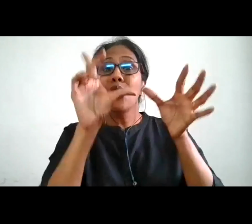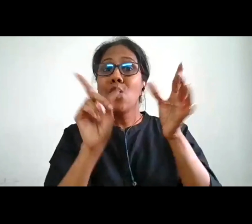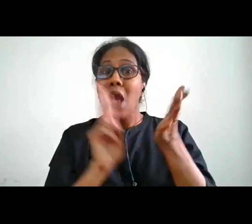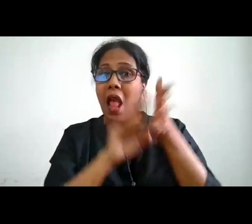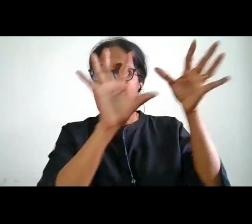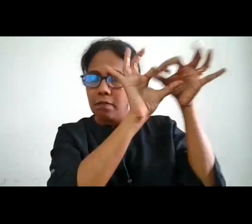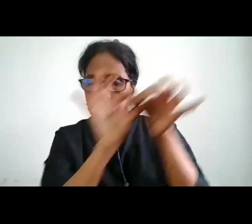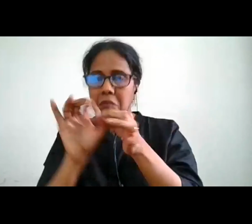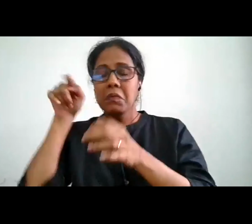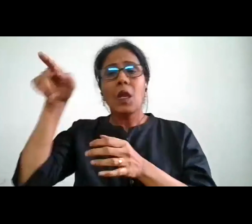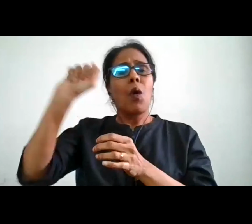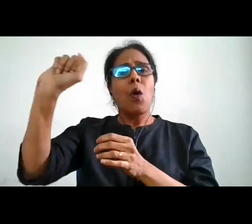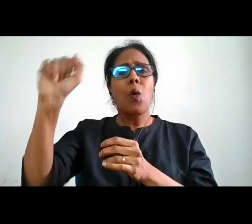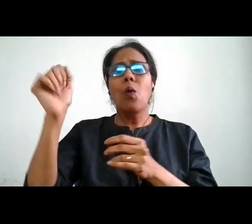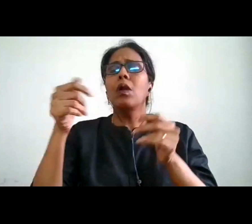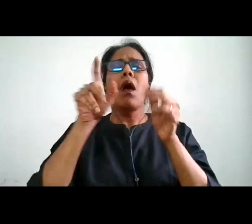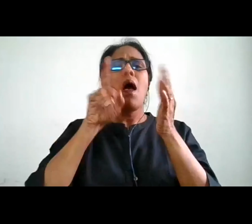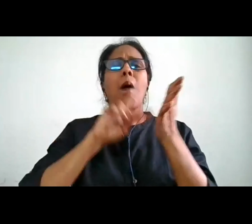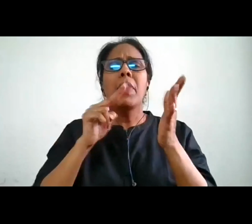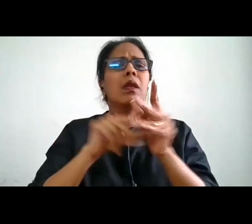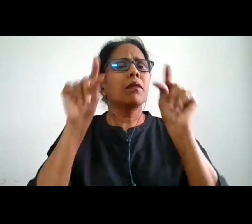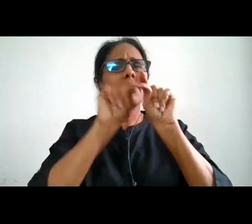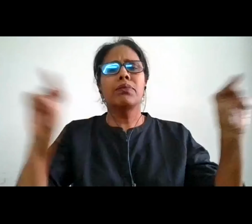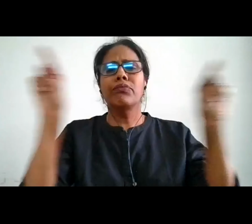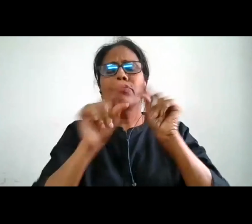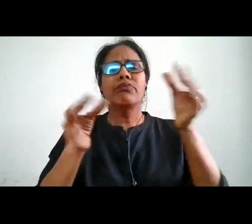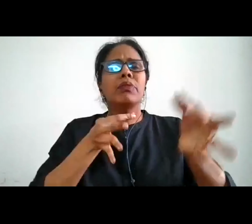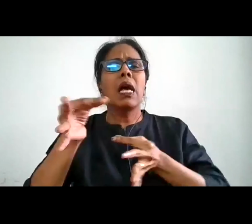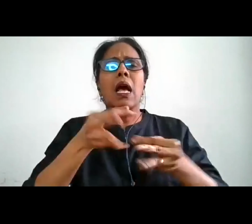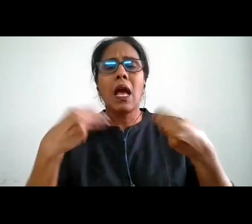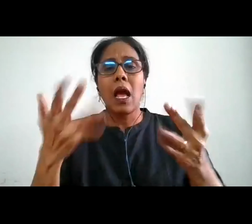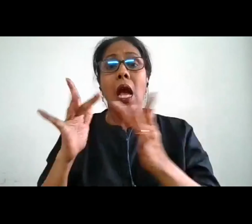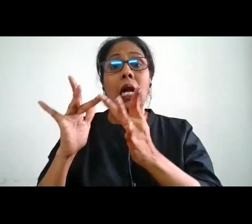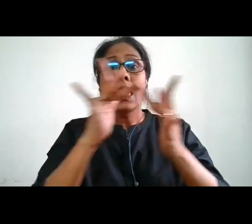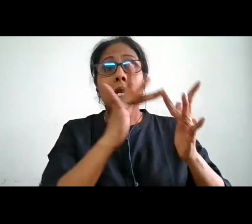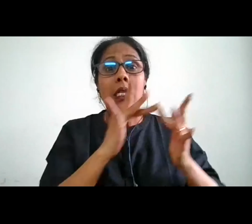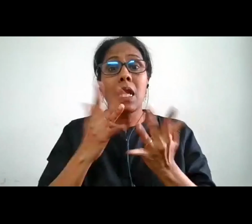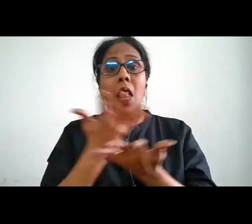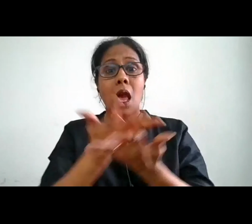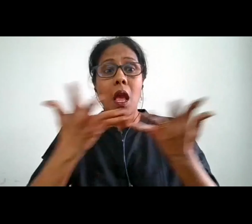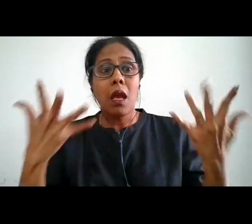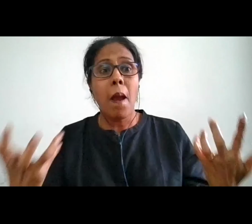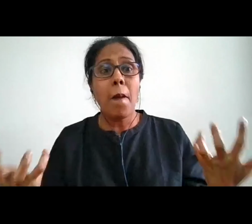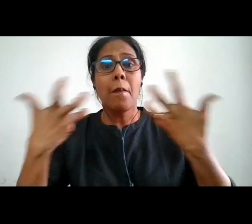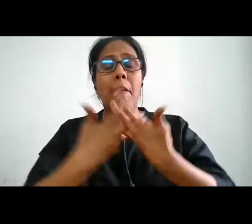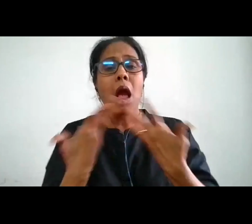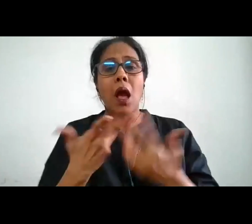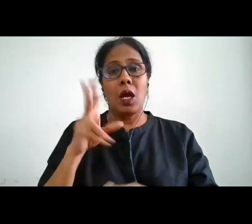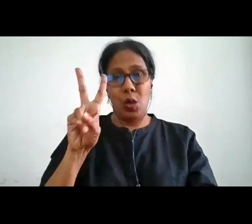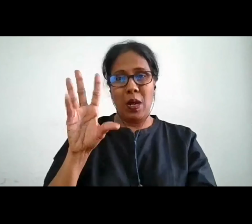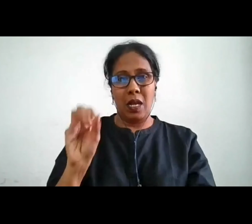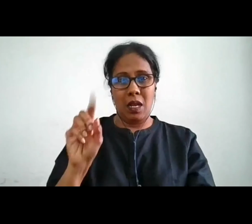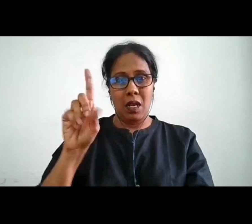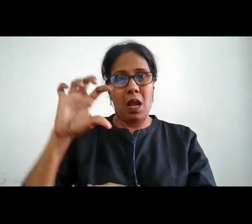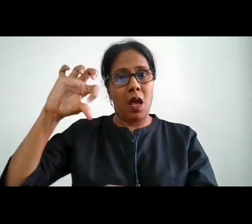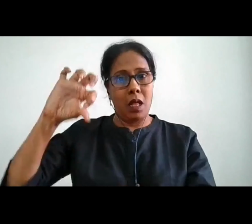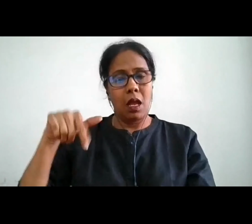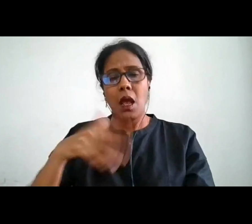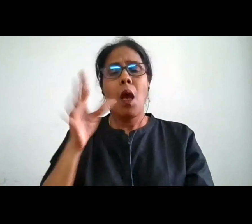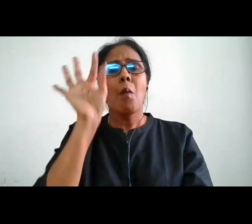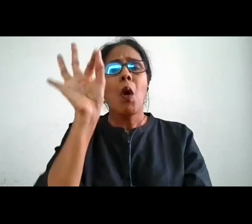holistic definition of digital infrastructure, which is as recent as 2019, includes not only the very important elements